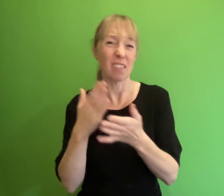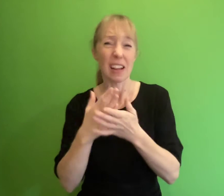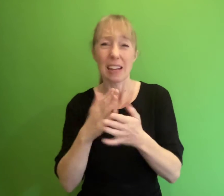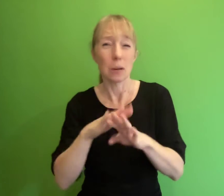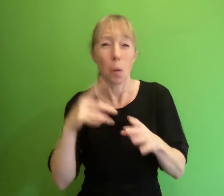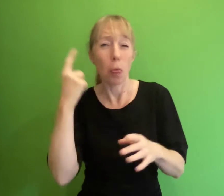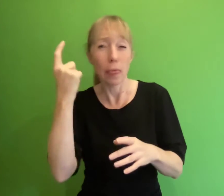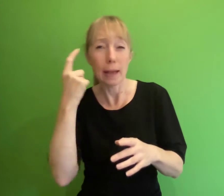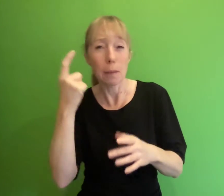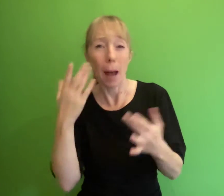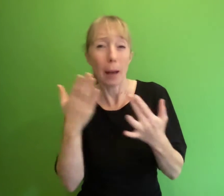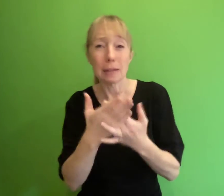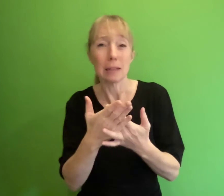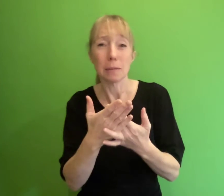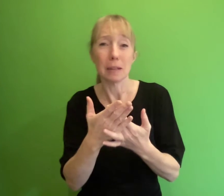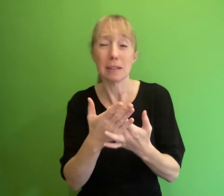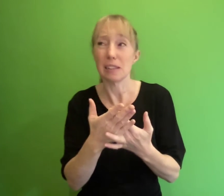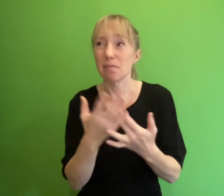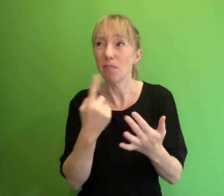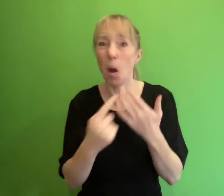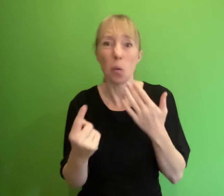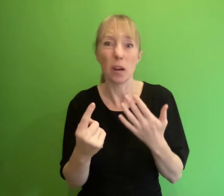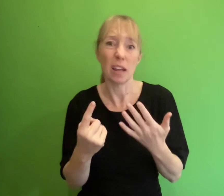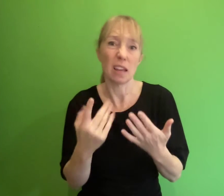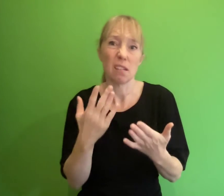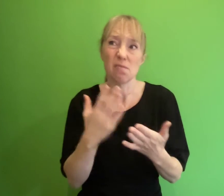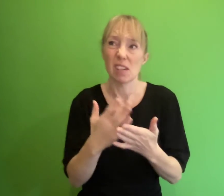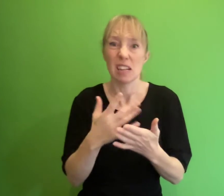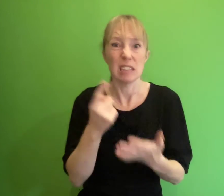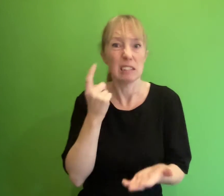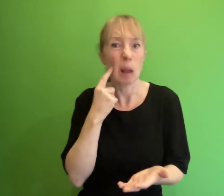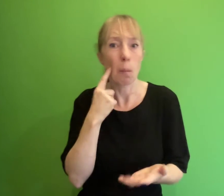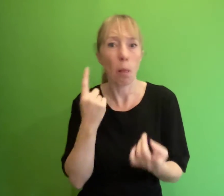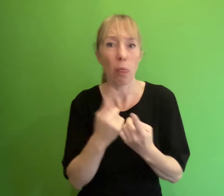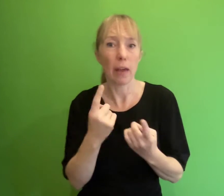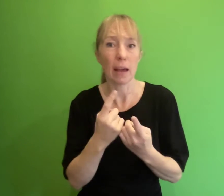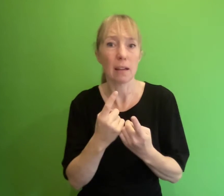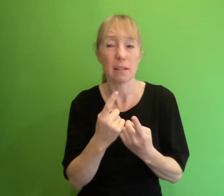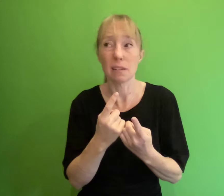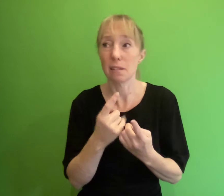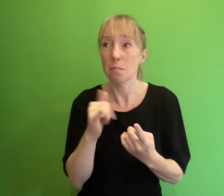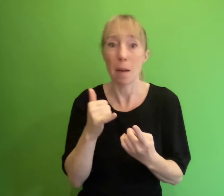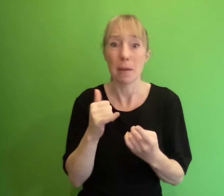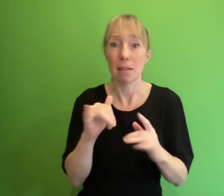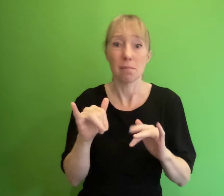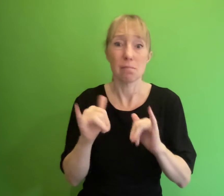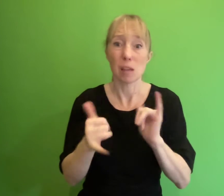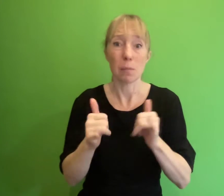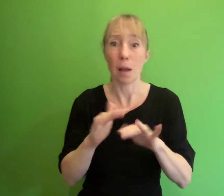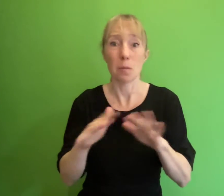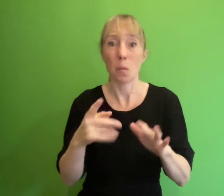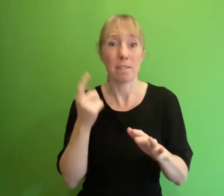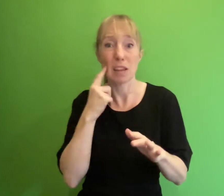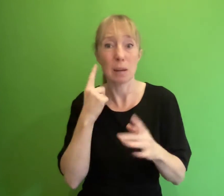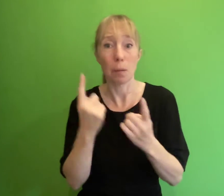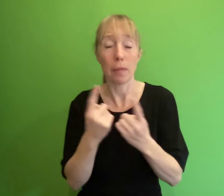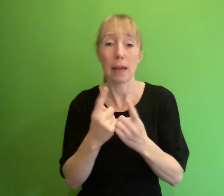obvious things. And often not even that. There needs to be more of dialogue with disabled writers and audience